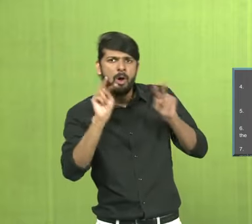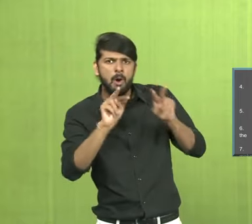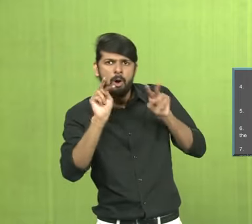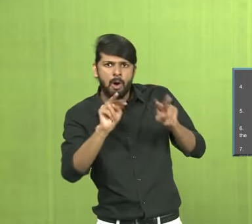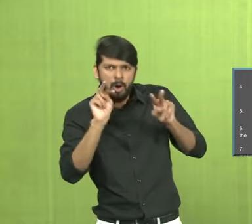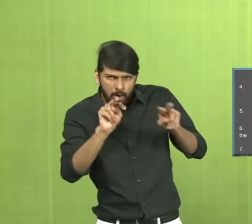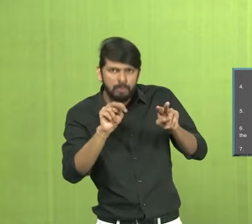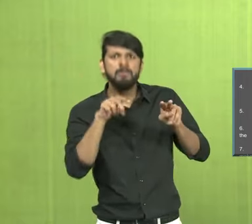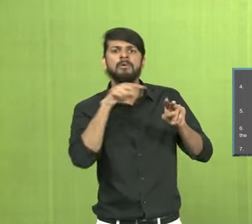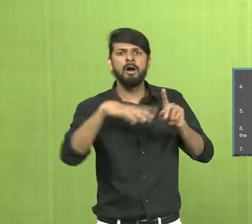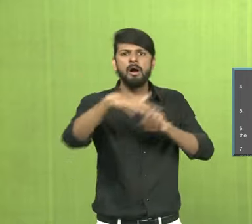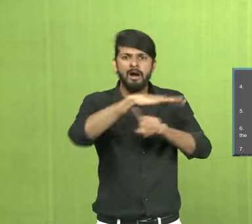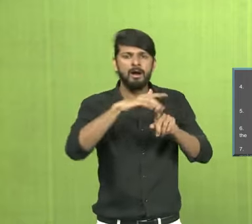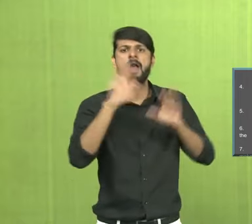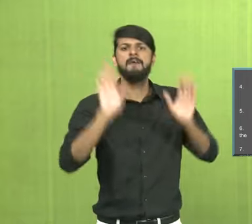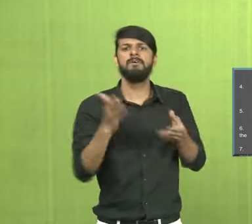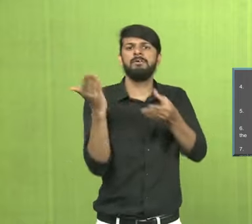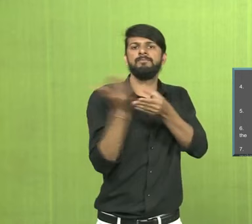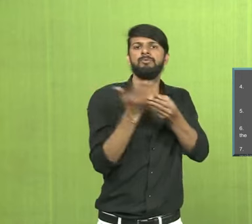social and cultural turmoil during that time.